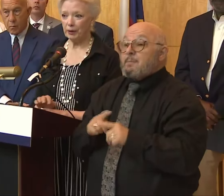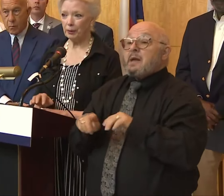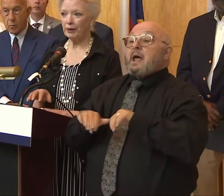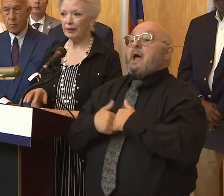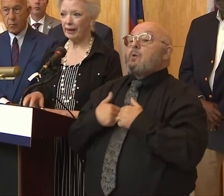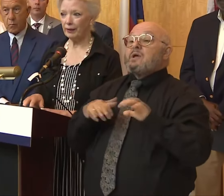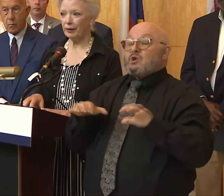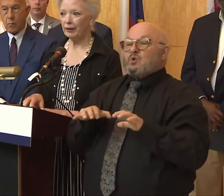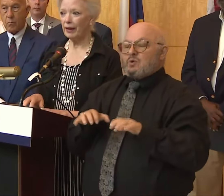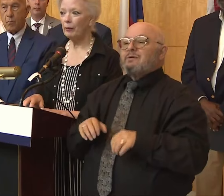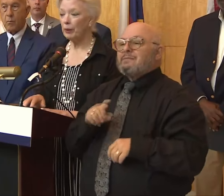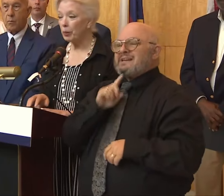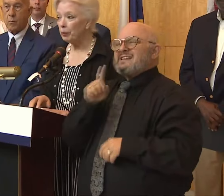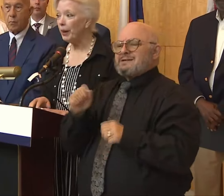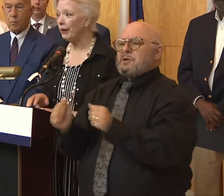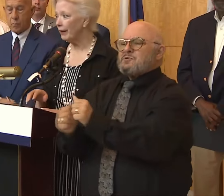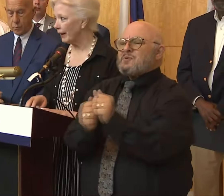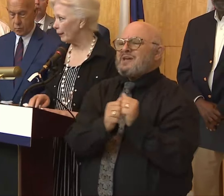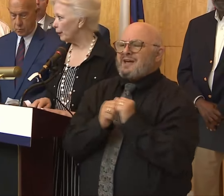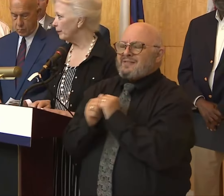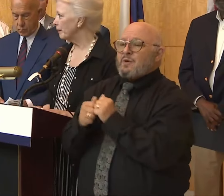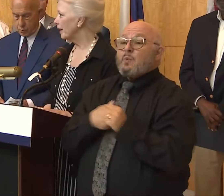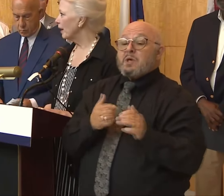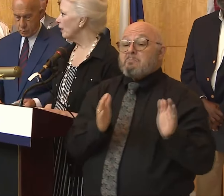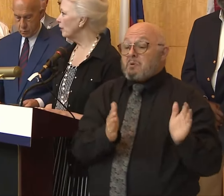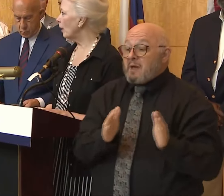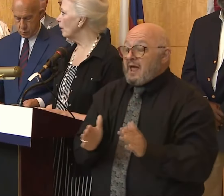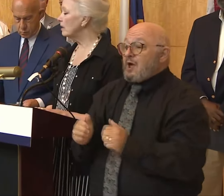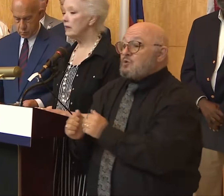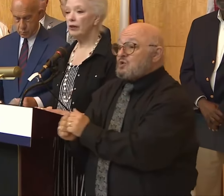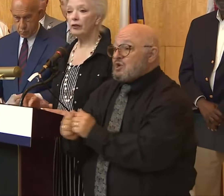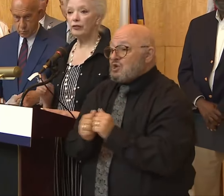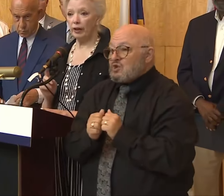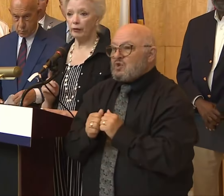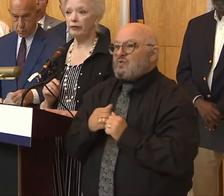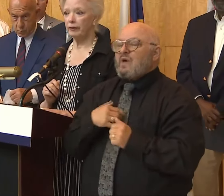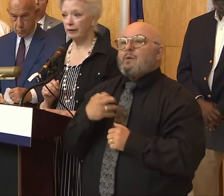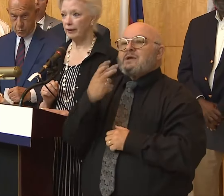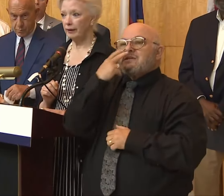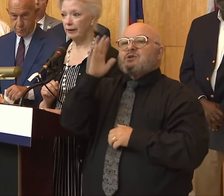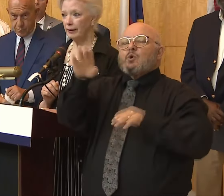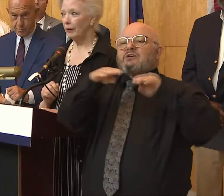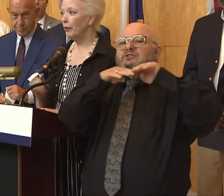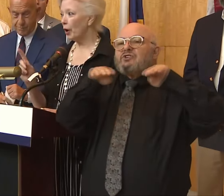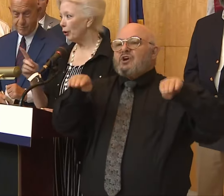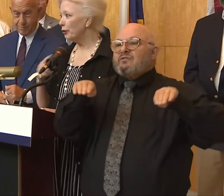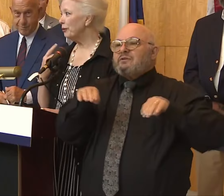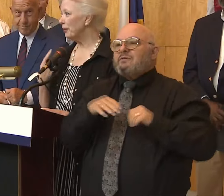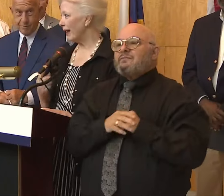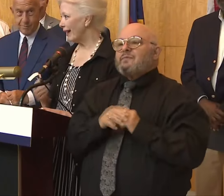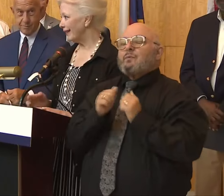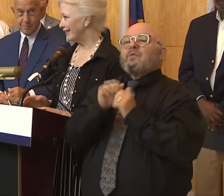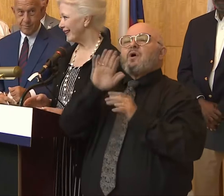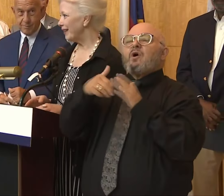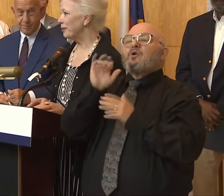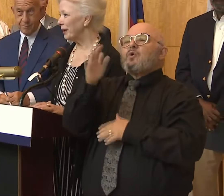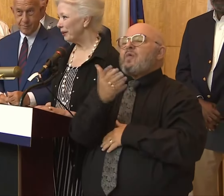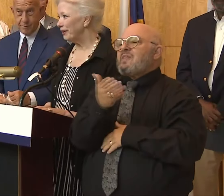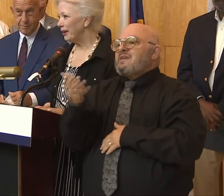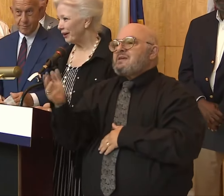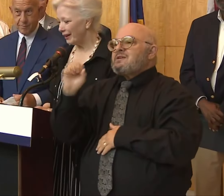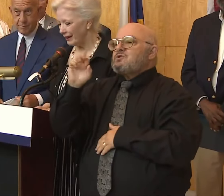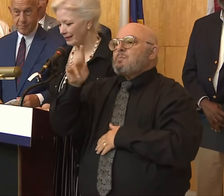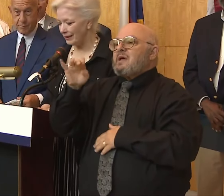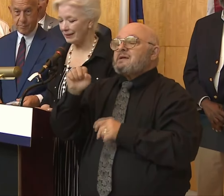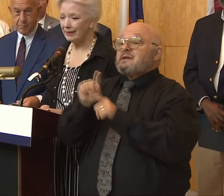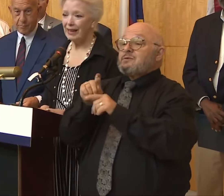is we do it together and we prepare together. So I want to see your shelf with all your supplies as we go